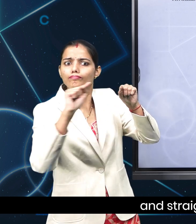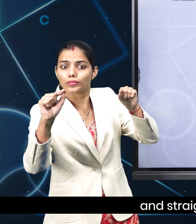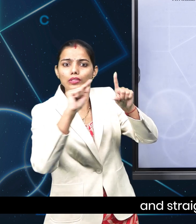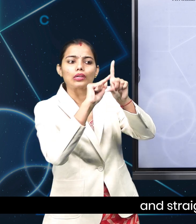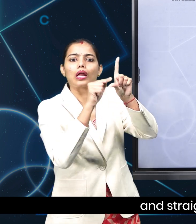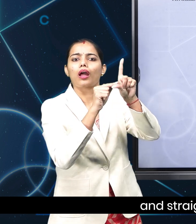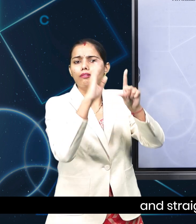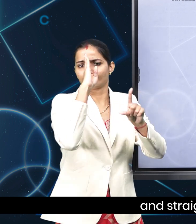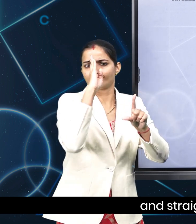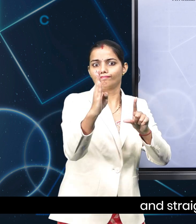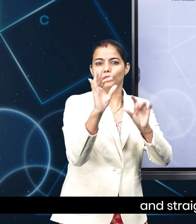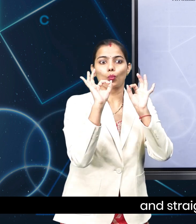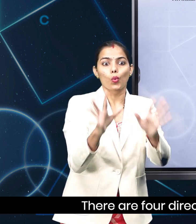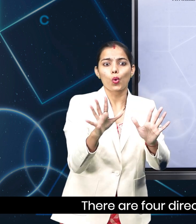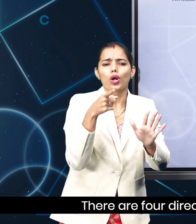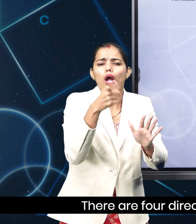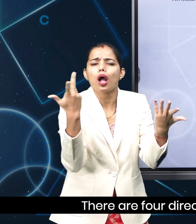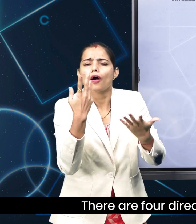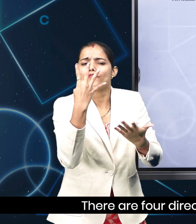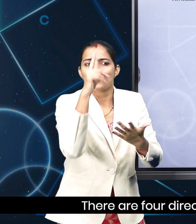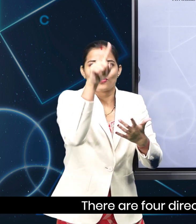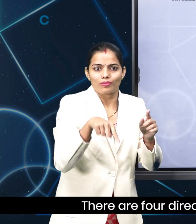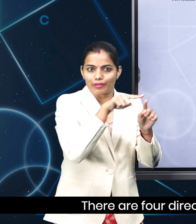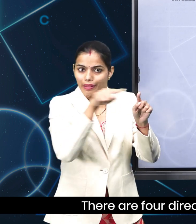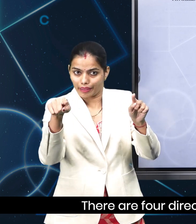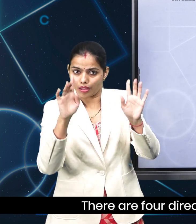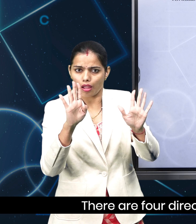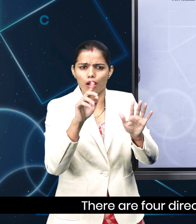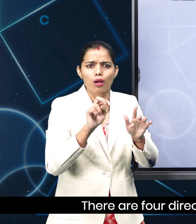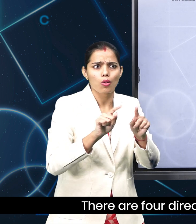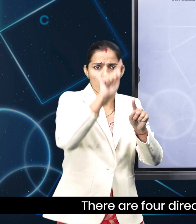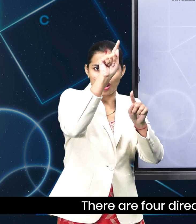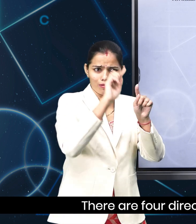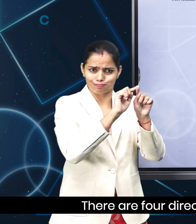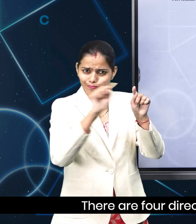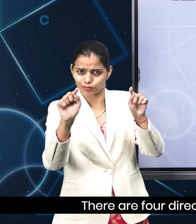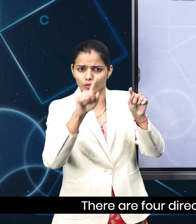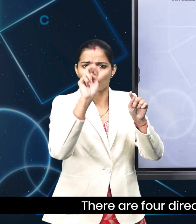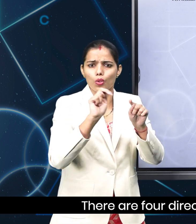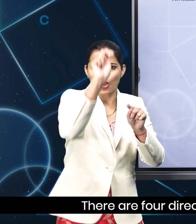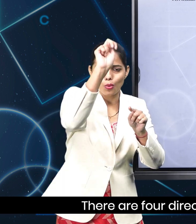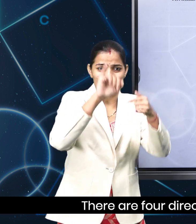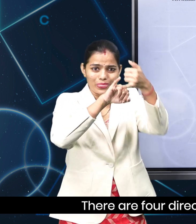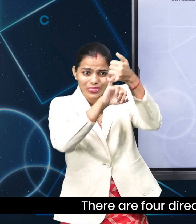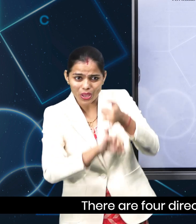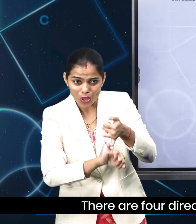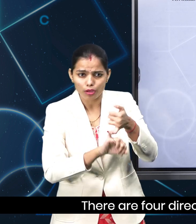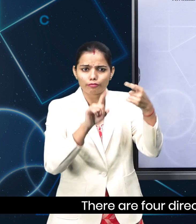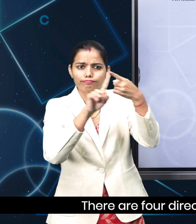by directions. There are 4 directions: north, south, east and